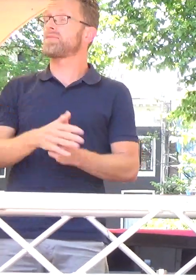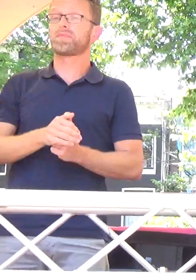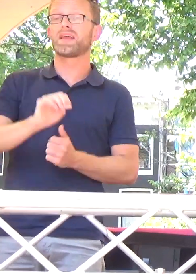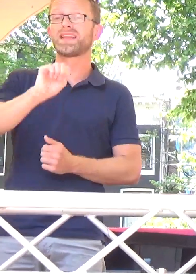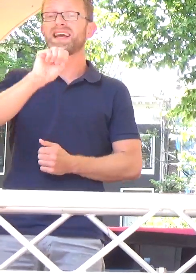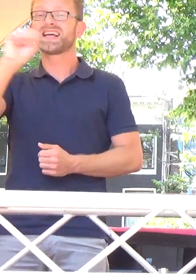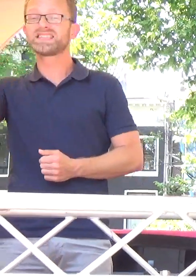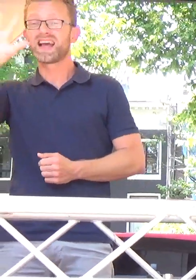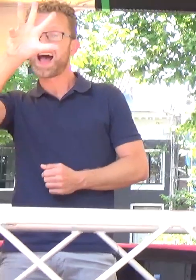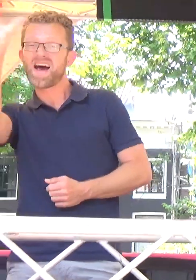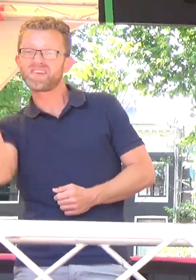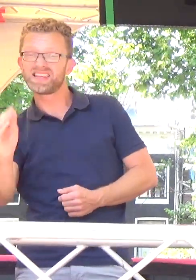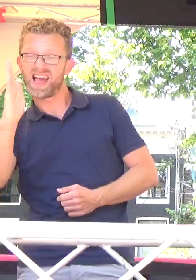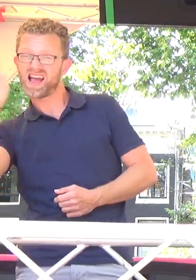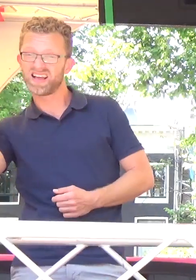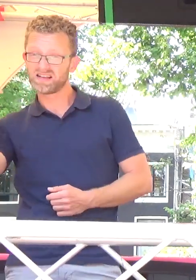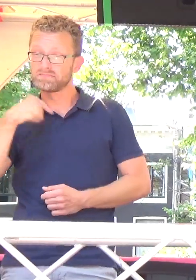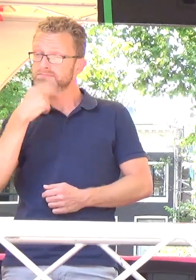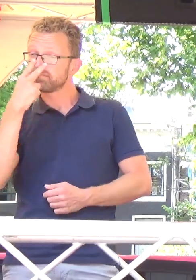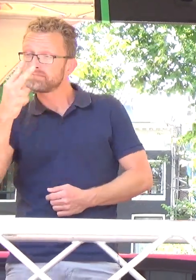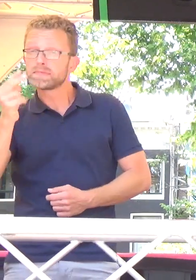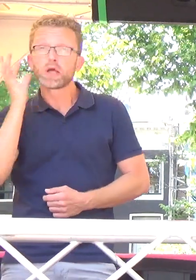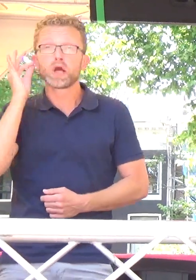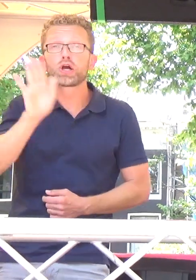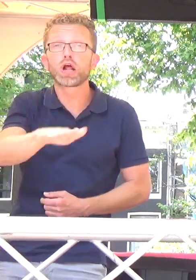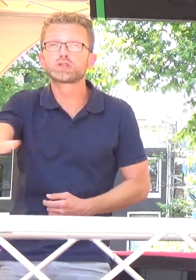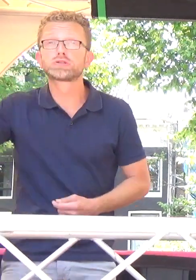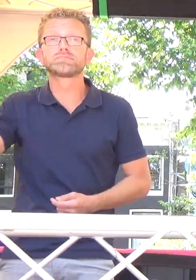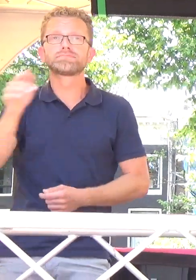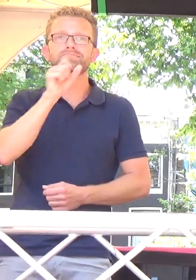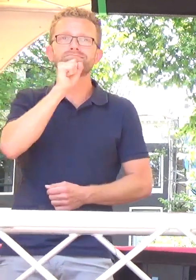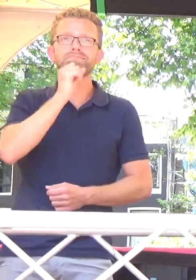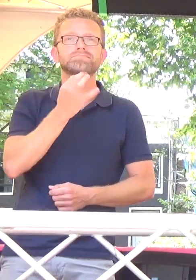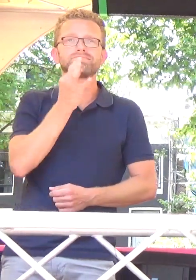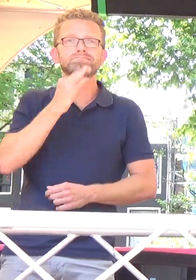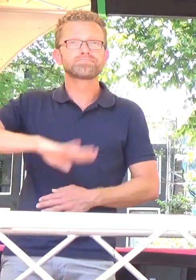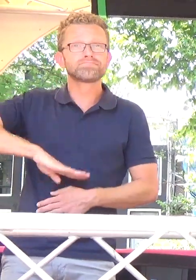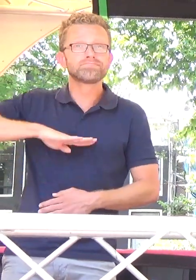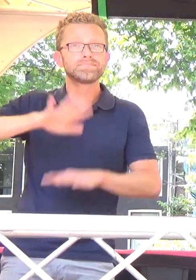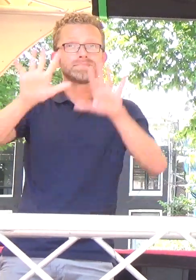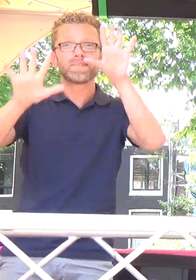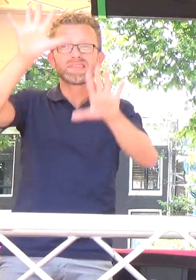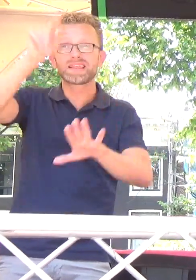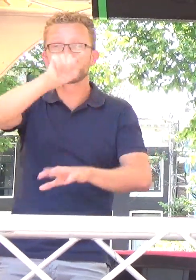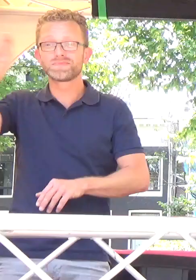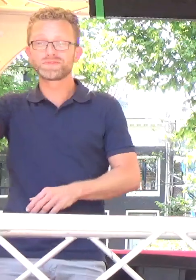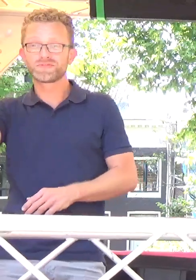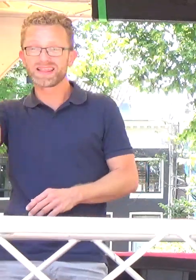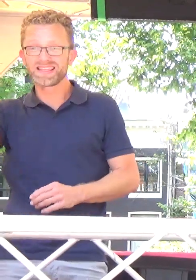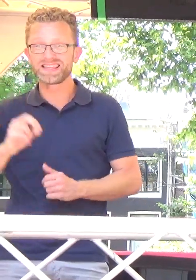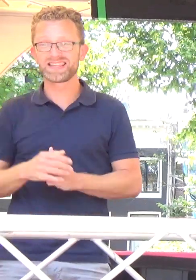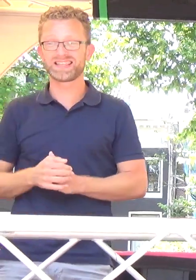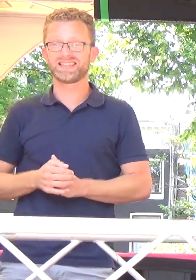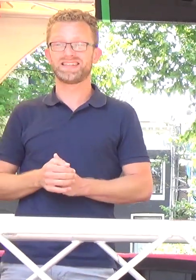% of the population, but 25% of all new infections. And child rights